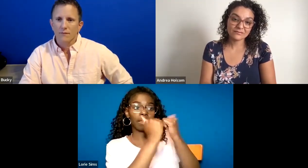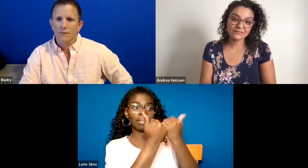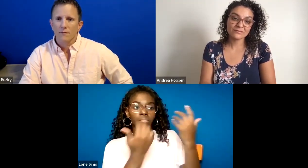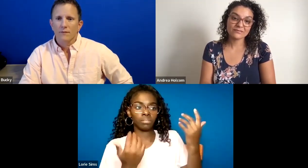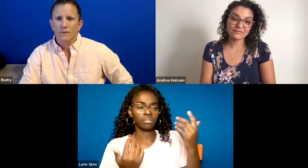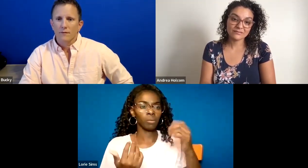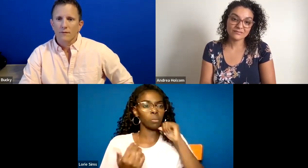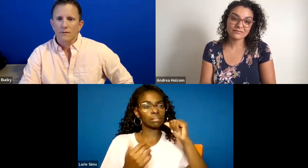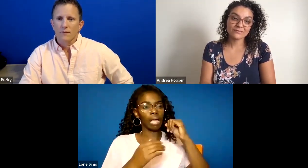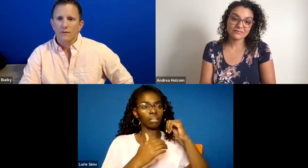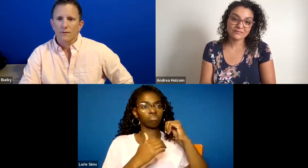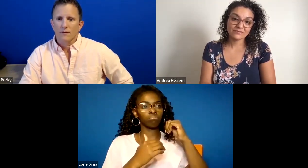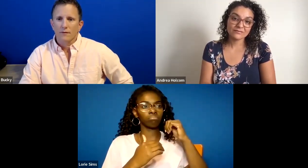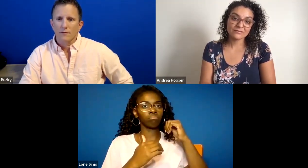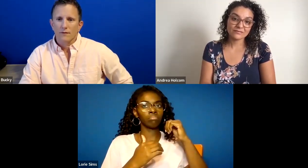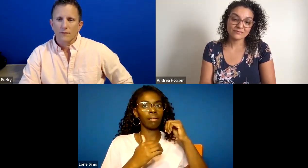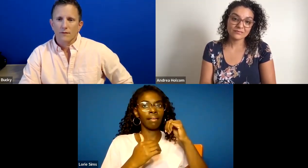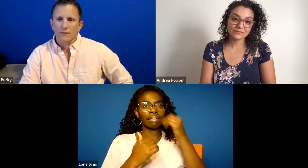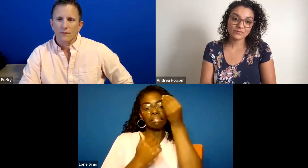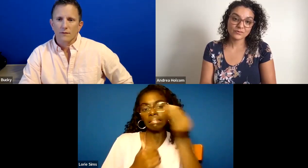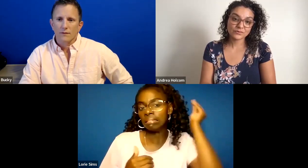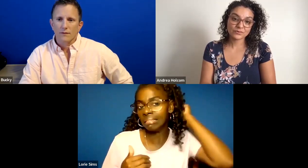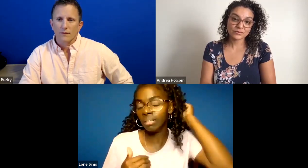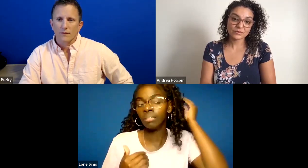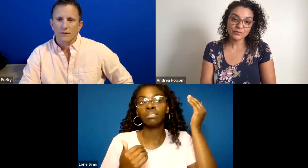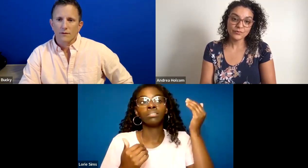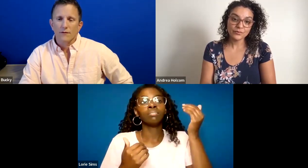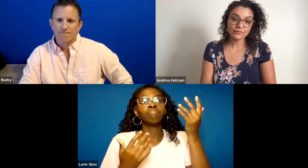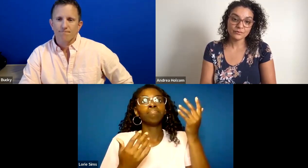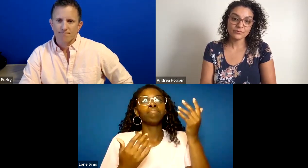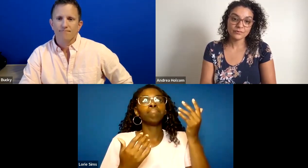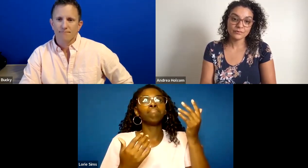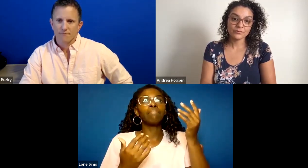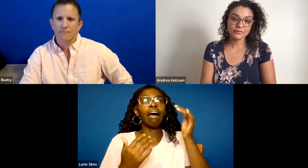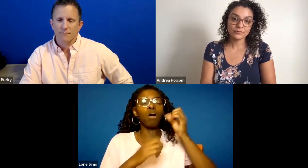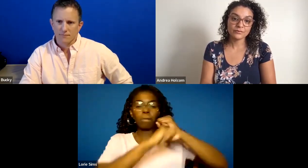as if that in particular interpreting agency did not